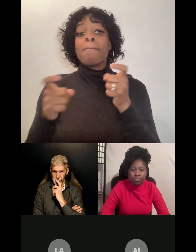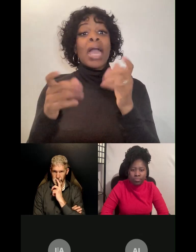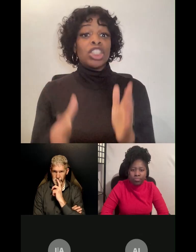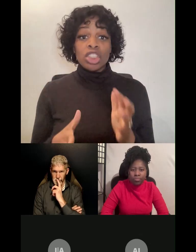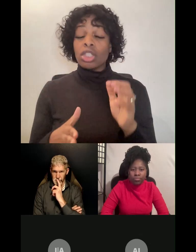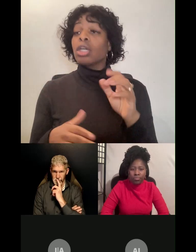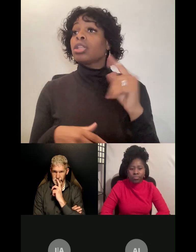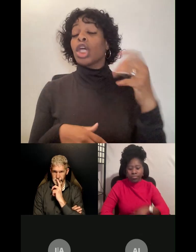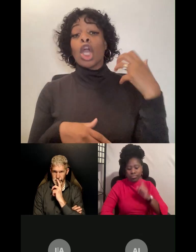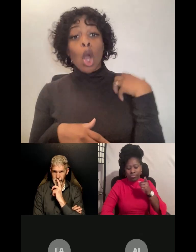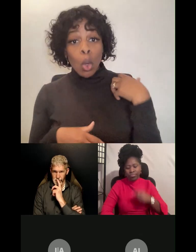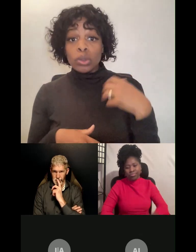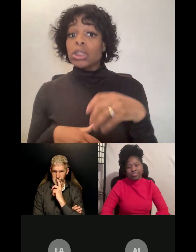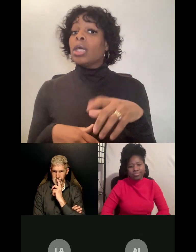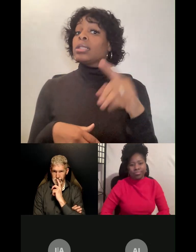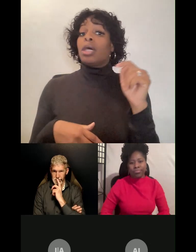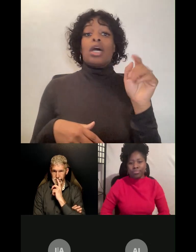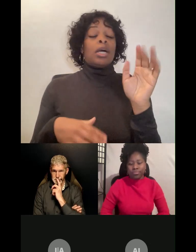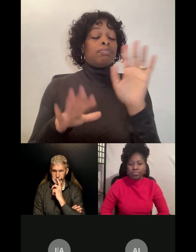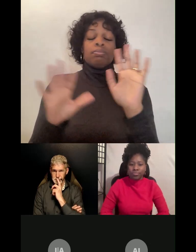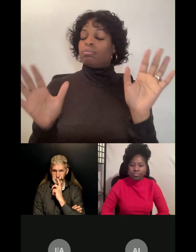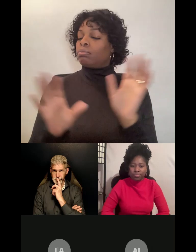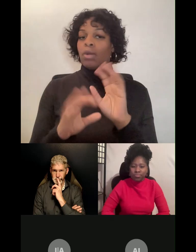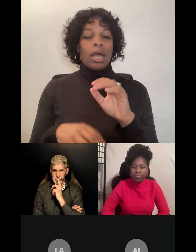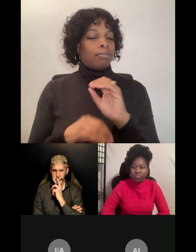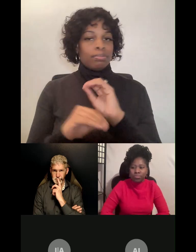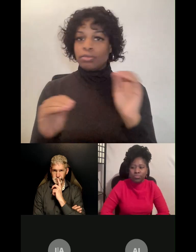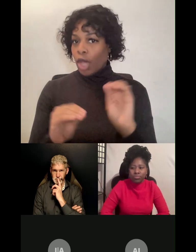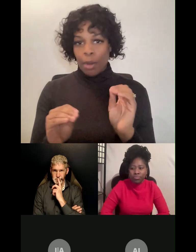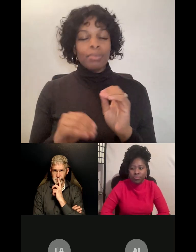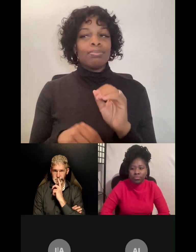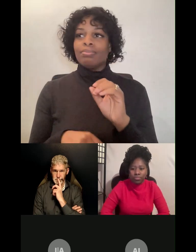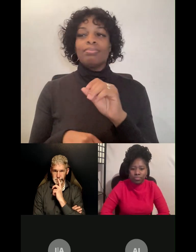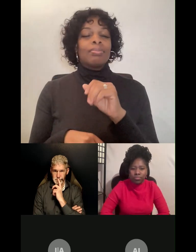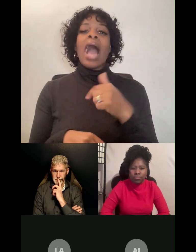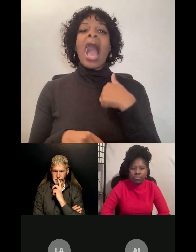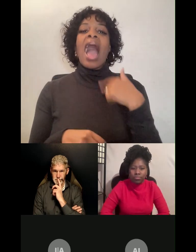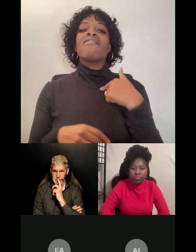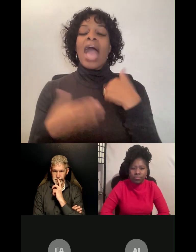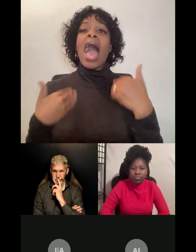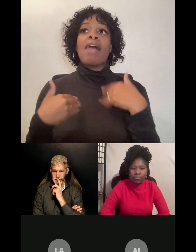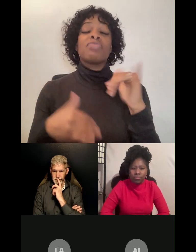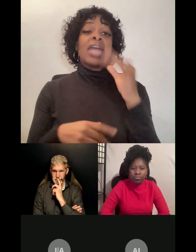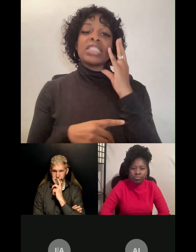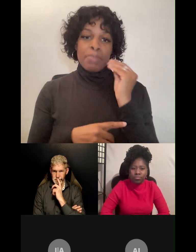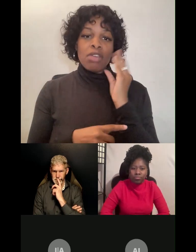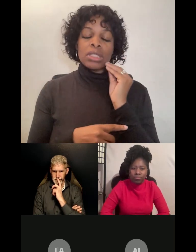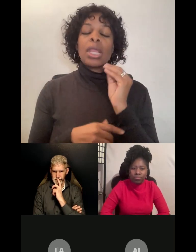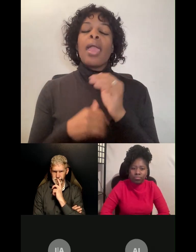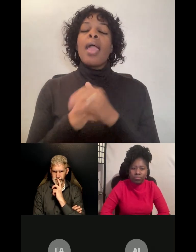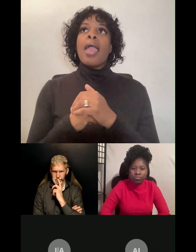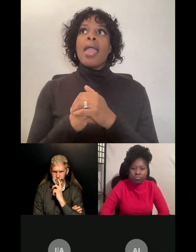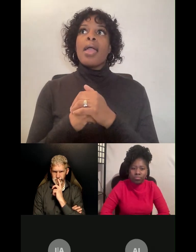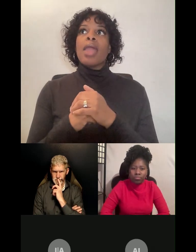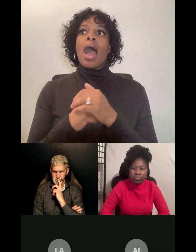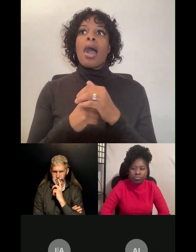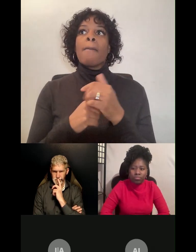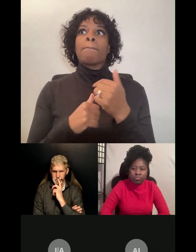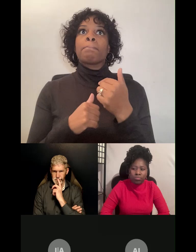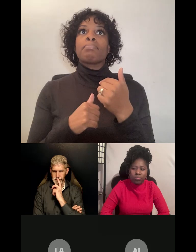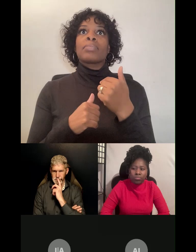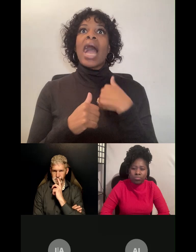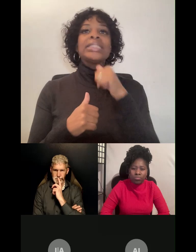Not even the manager, the coach, the no. I have that experience,